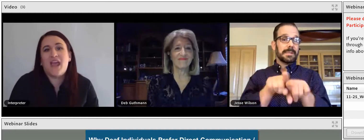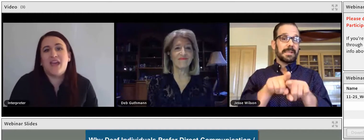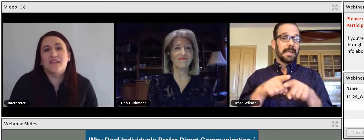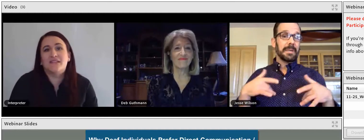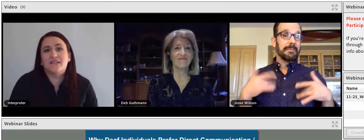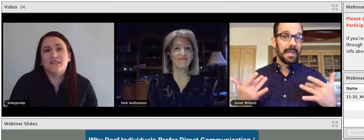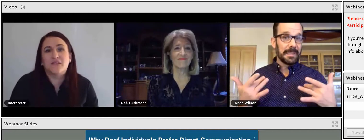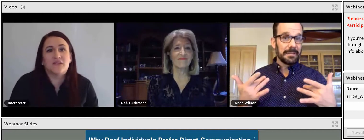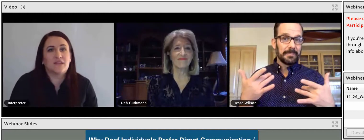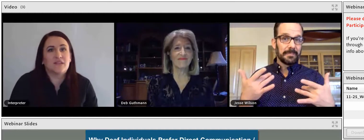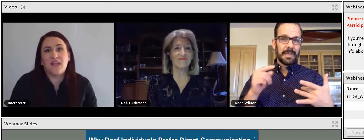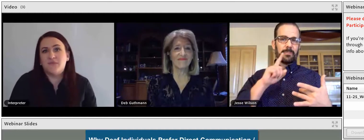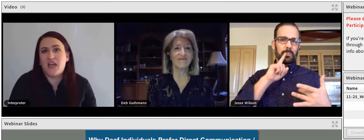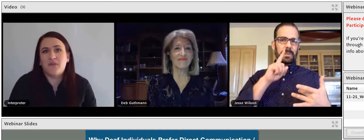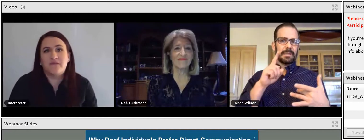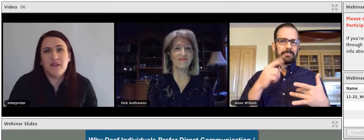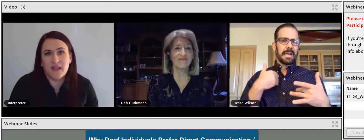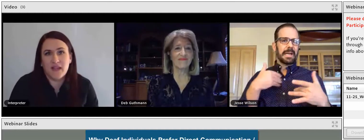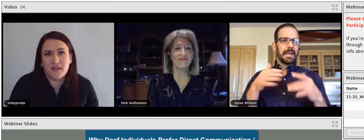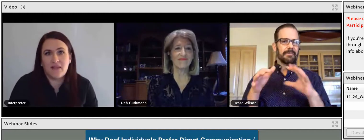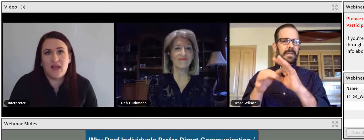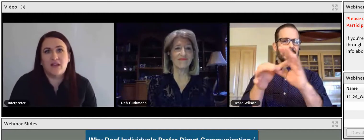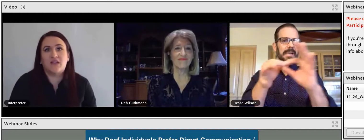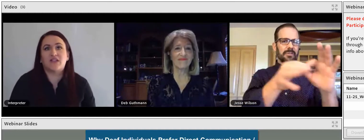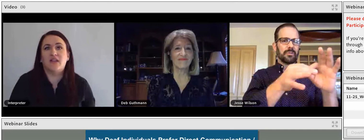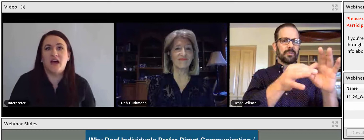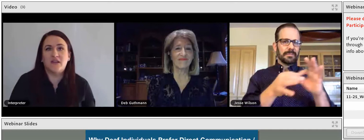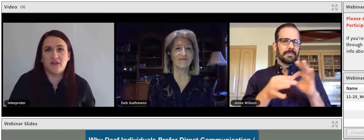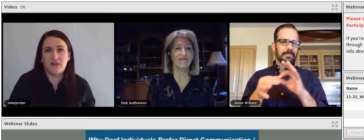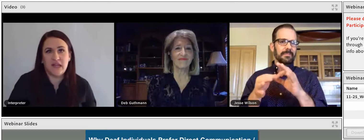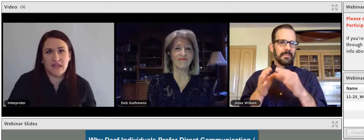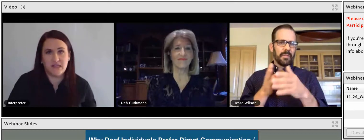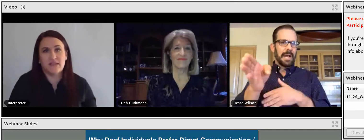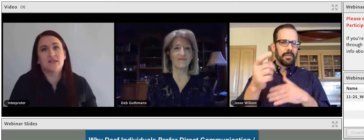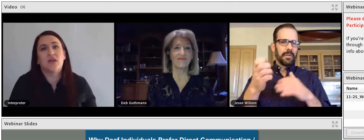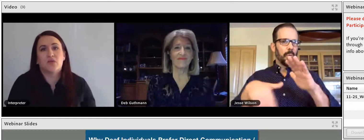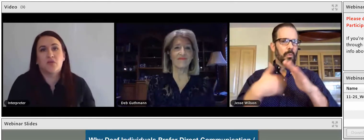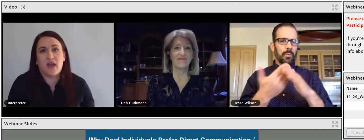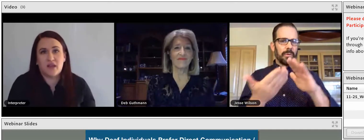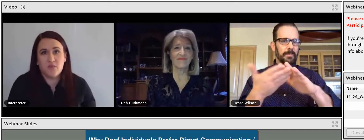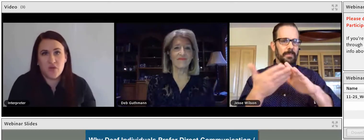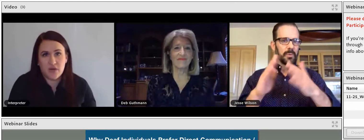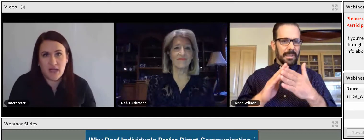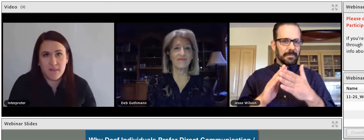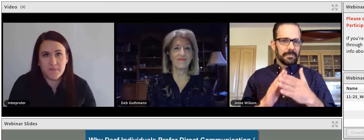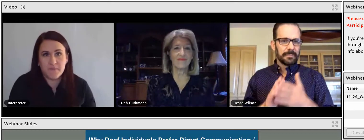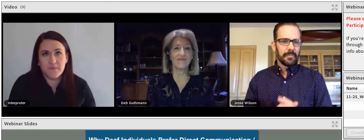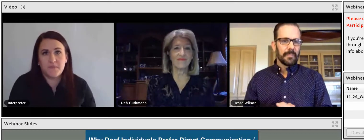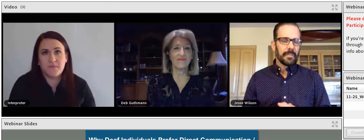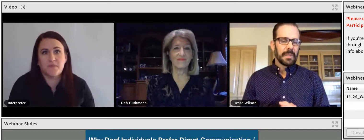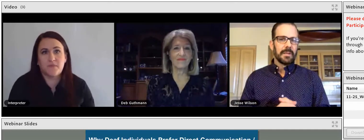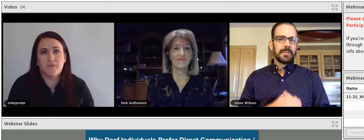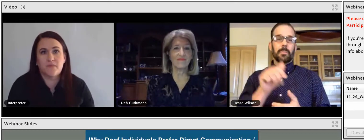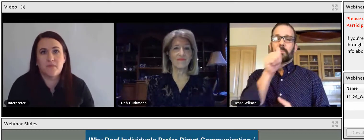right? And the same type of feeling that there's a lot of interconnectedness through that